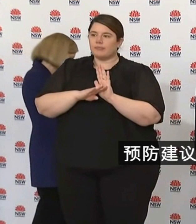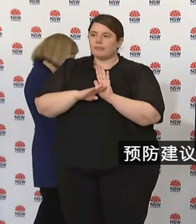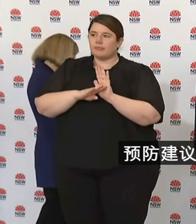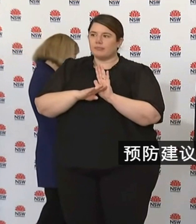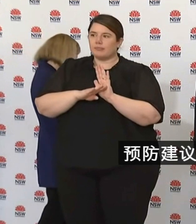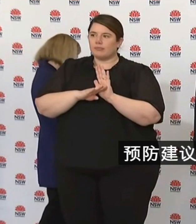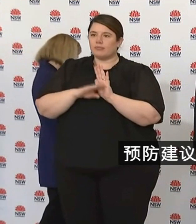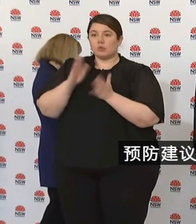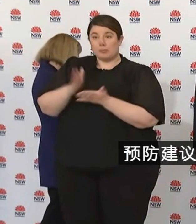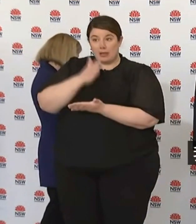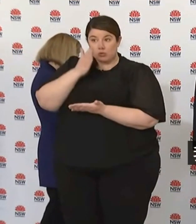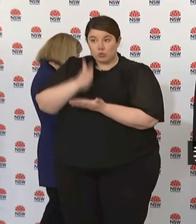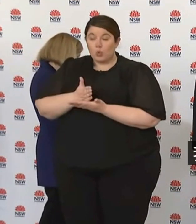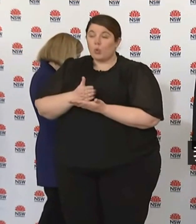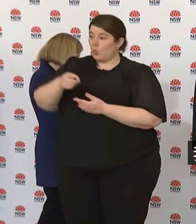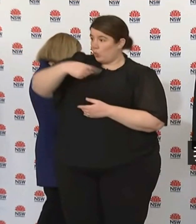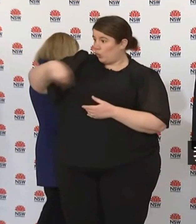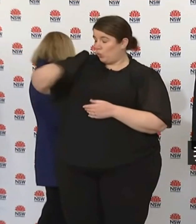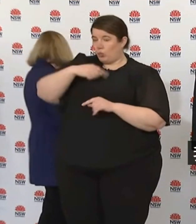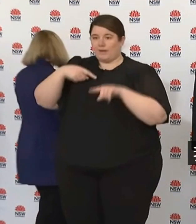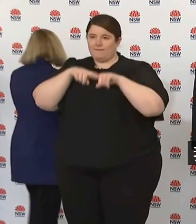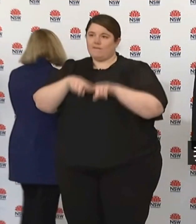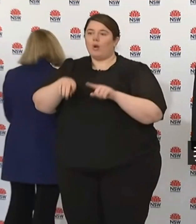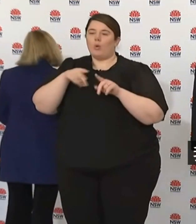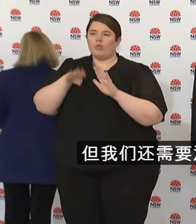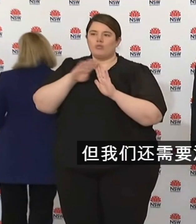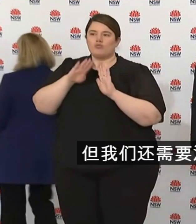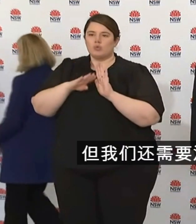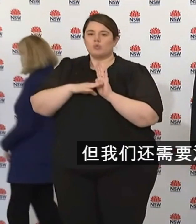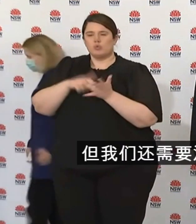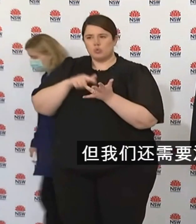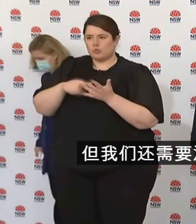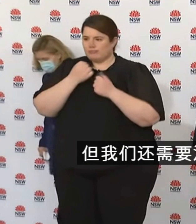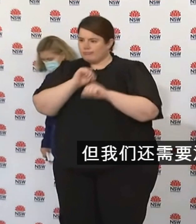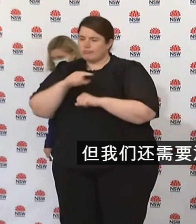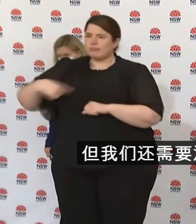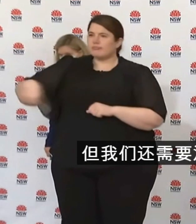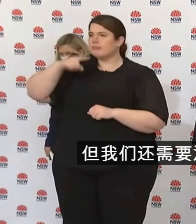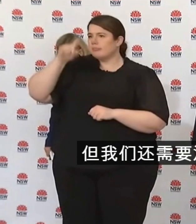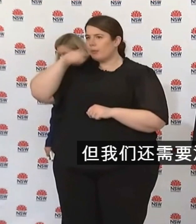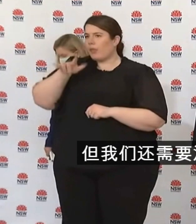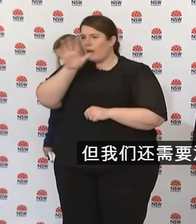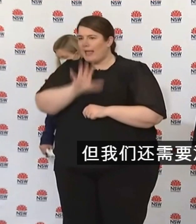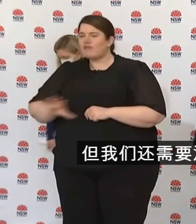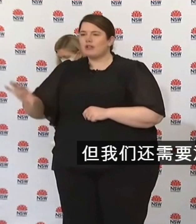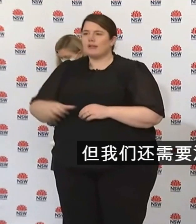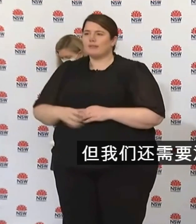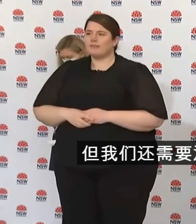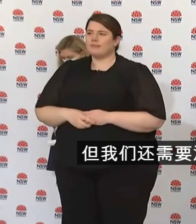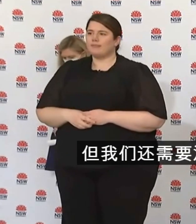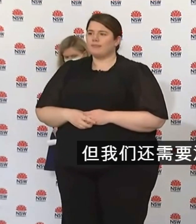precautionary action to make sure that we stay ahead of where the spread might go. But it's also important for us to note that